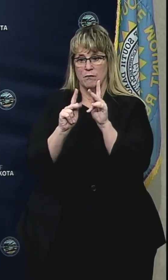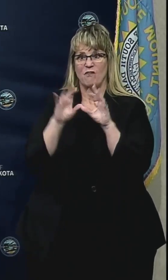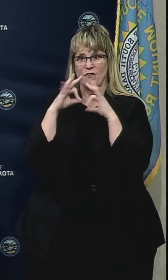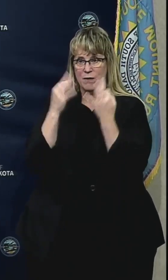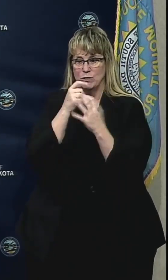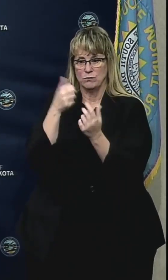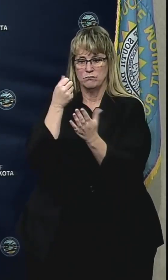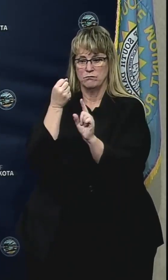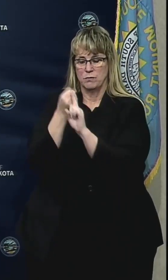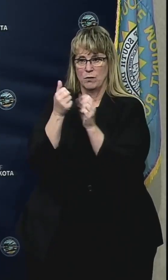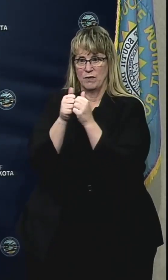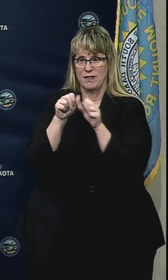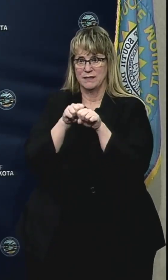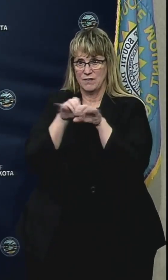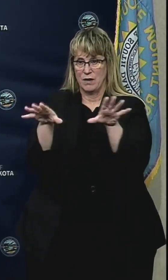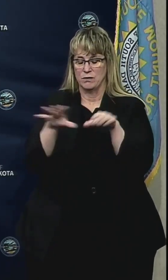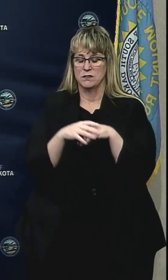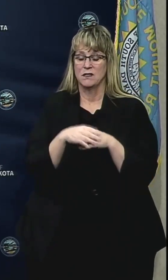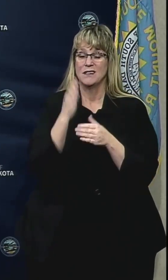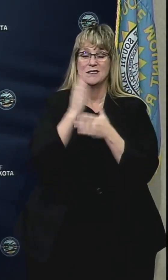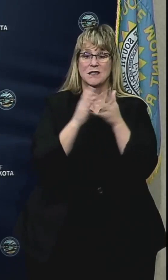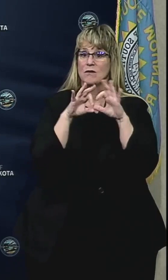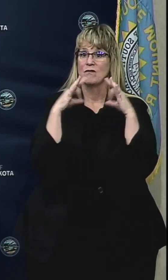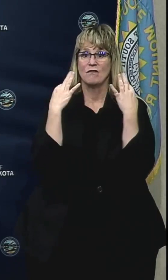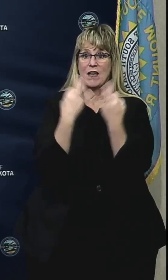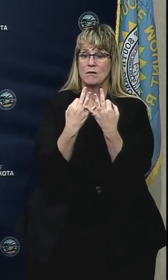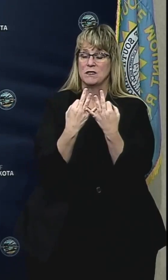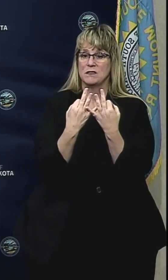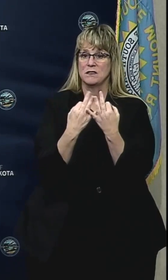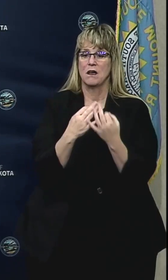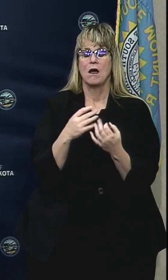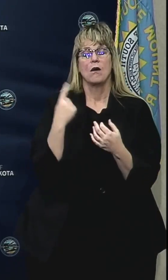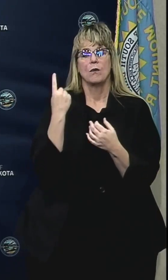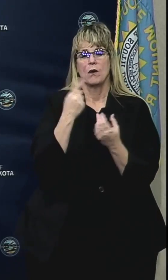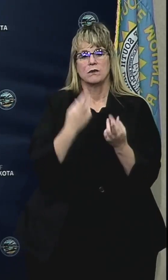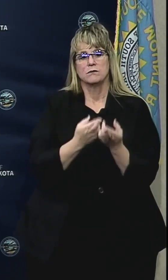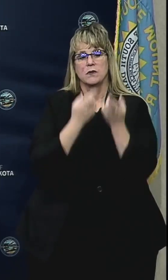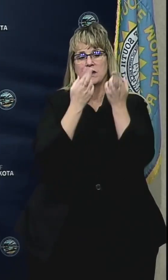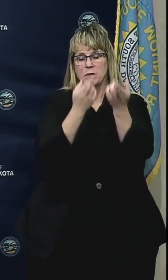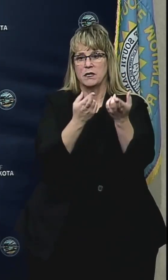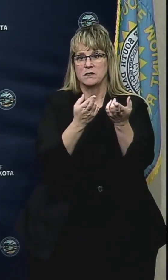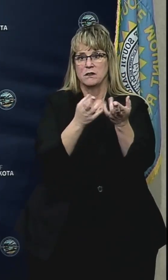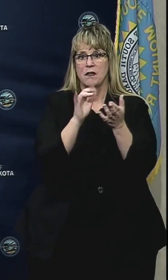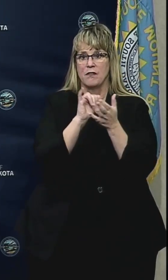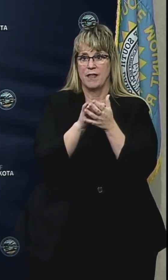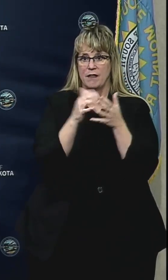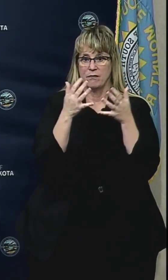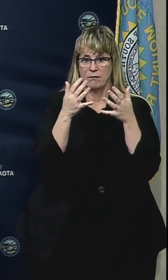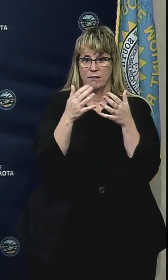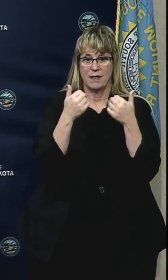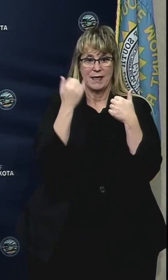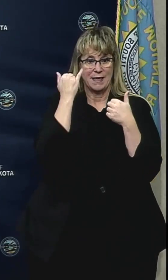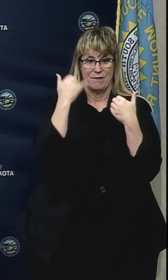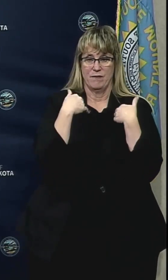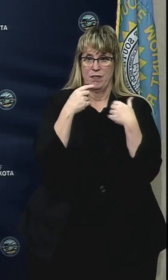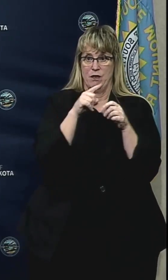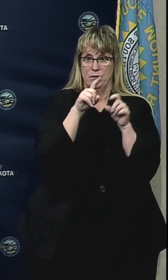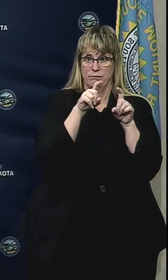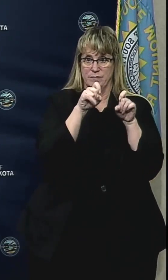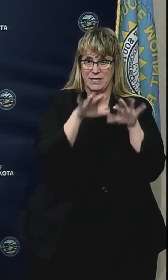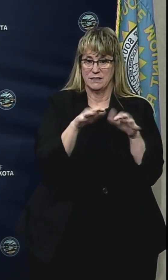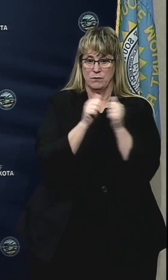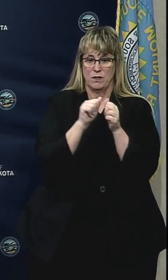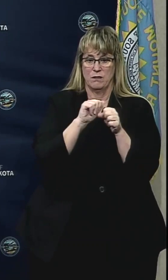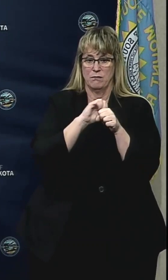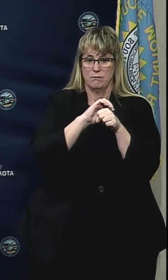this virus. There are some families, we always give the recommendation that they go home after they've tested positive and to isolate